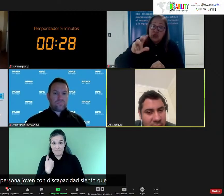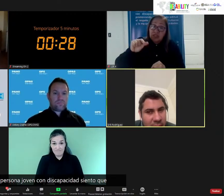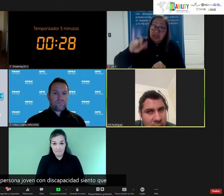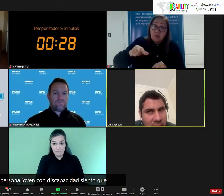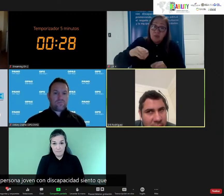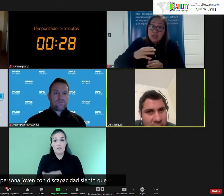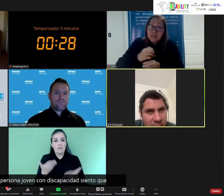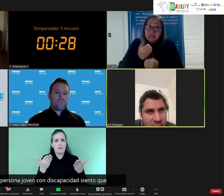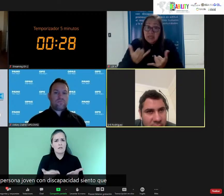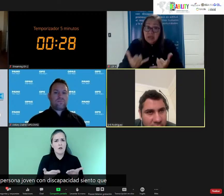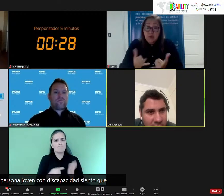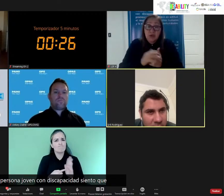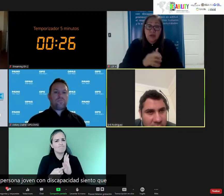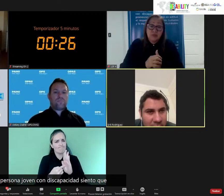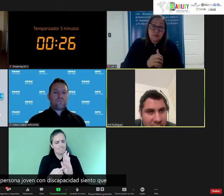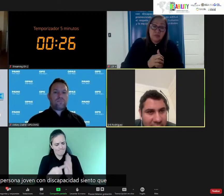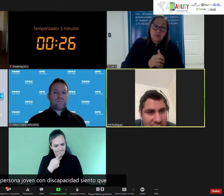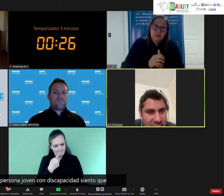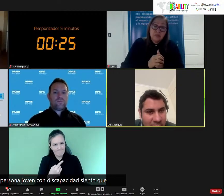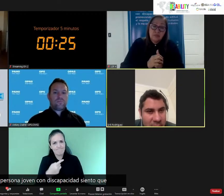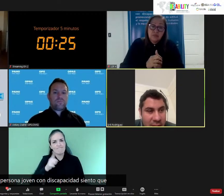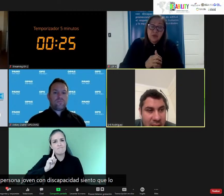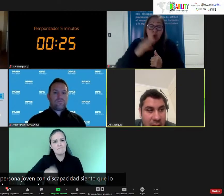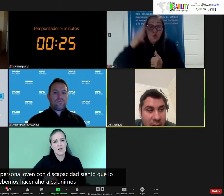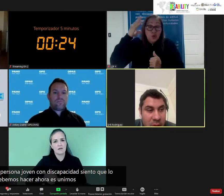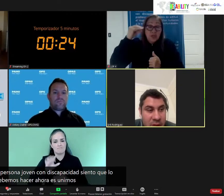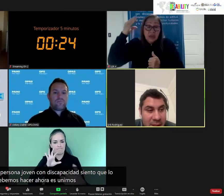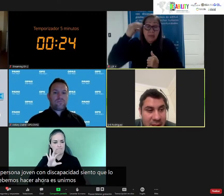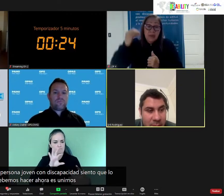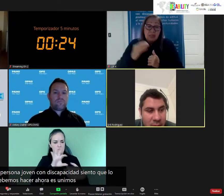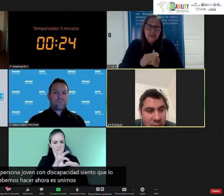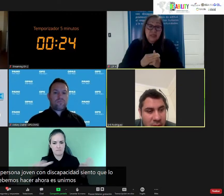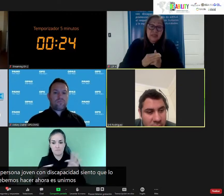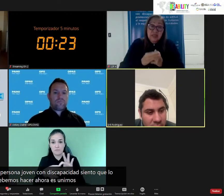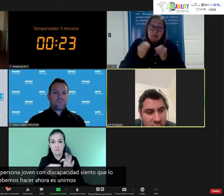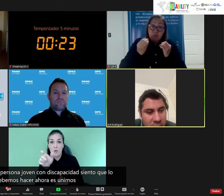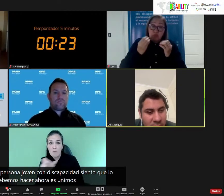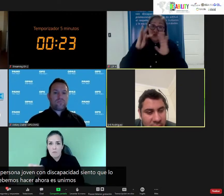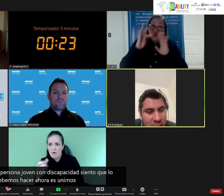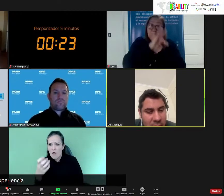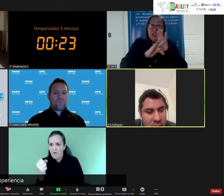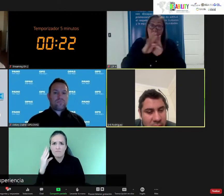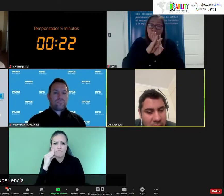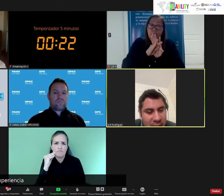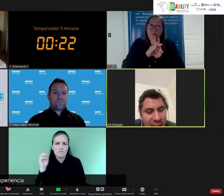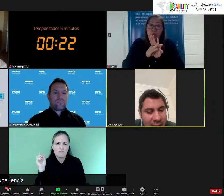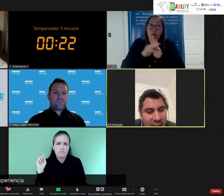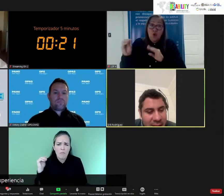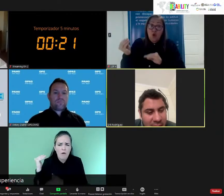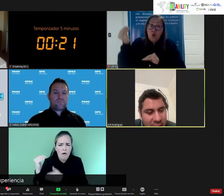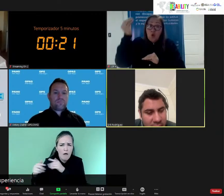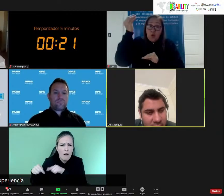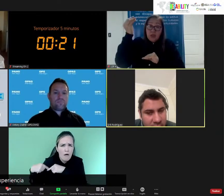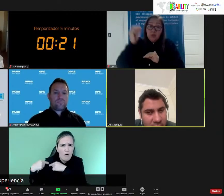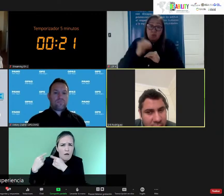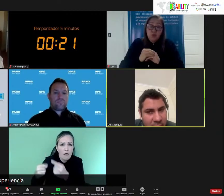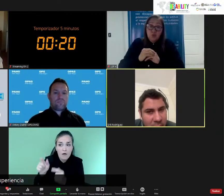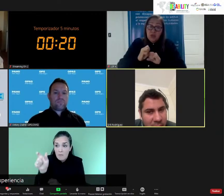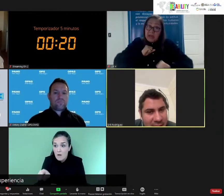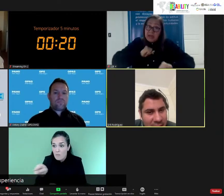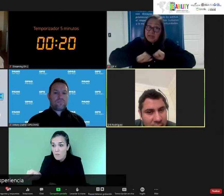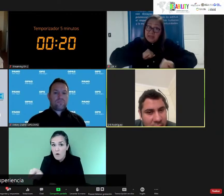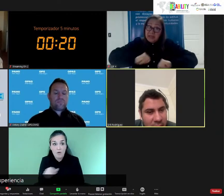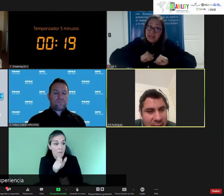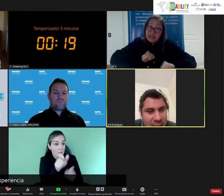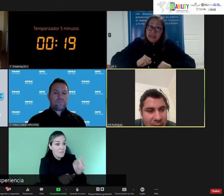i believe what we need to do now is get together is putting together all of the experiences of the people who